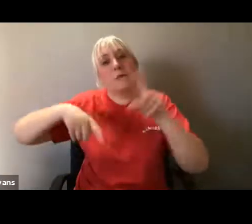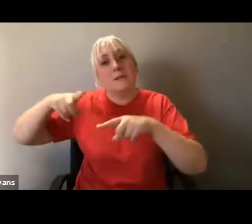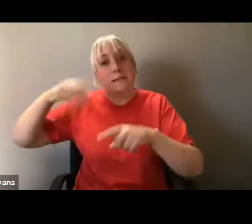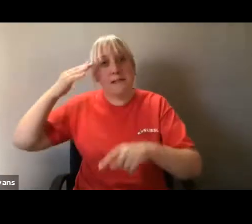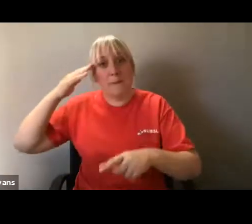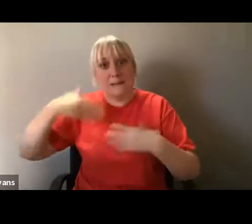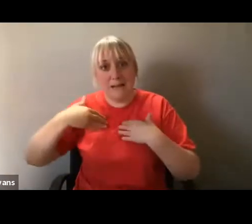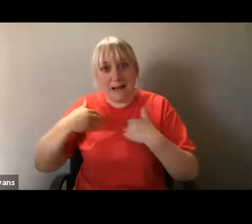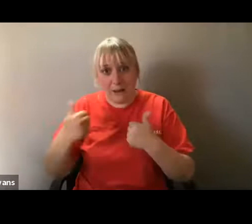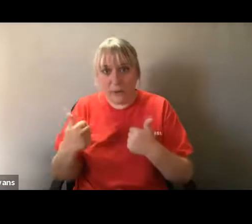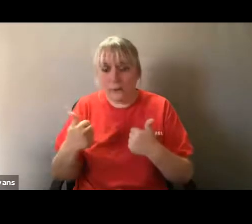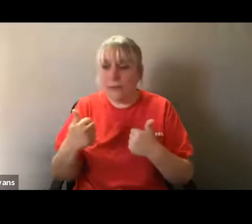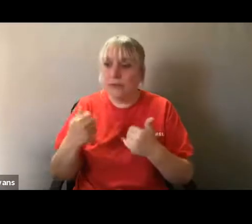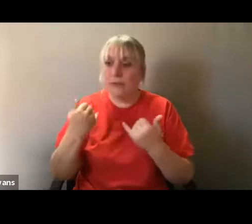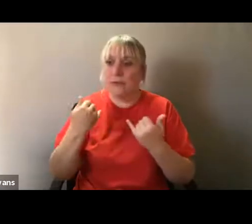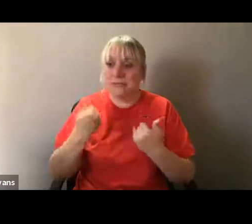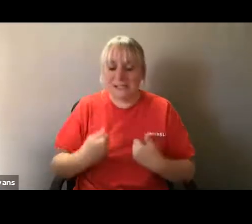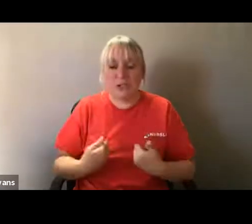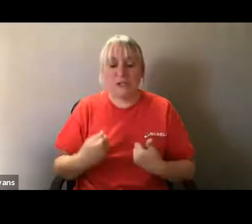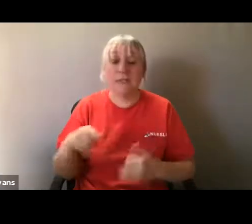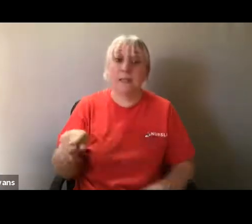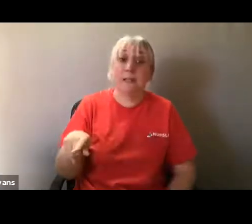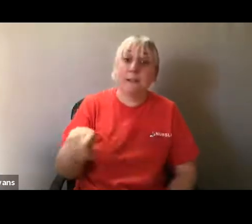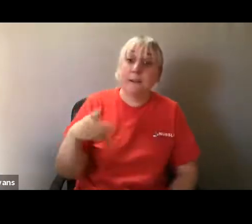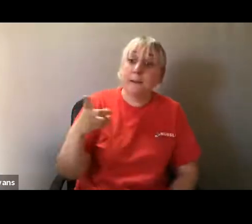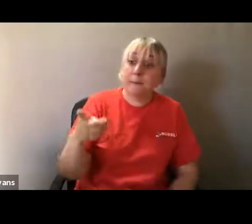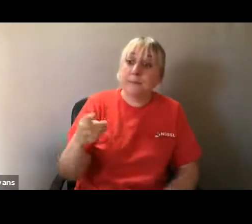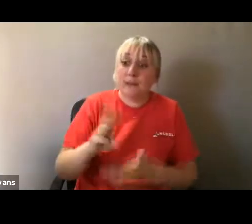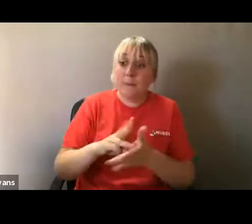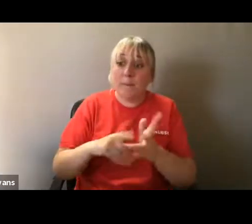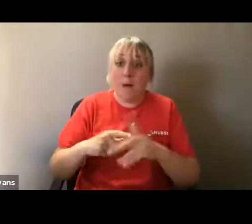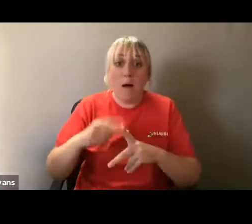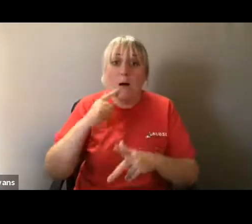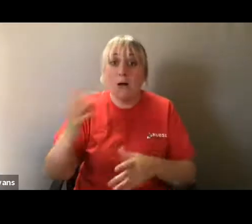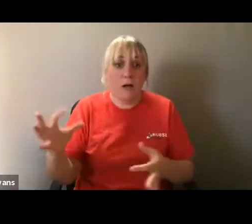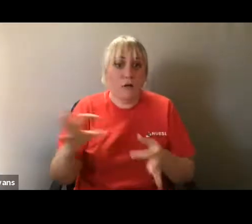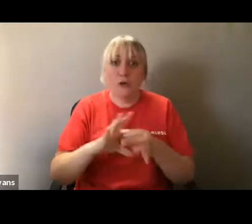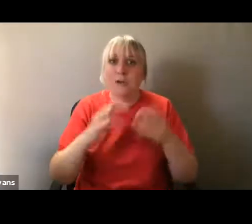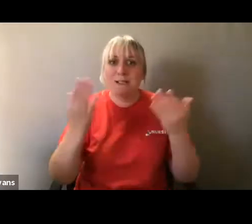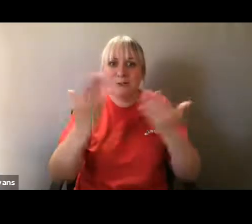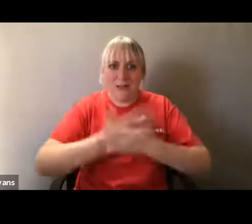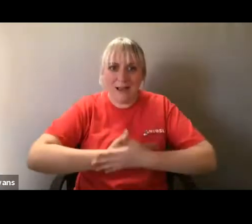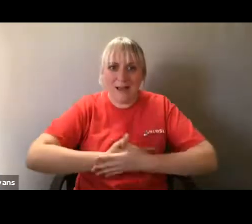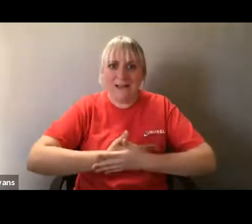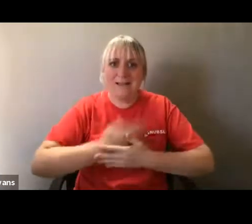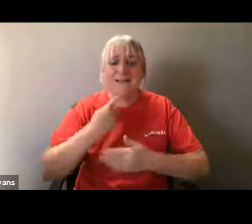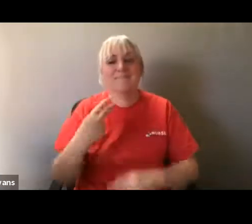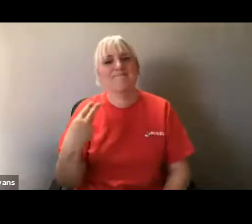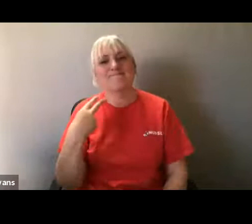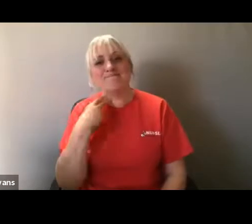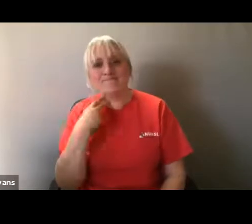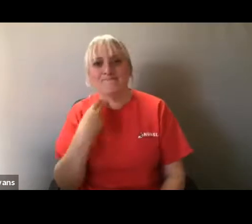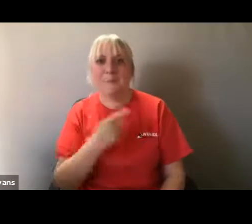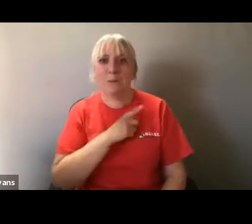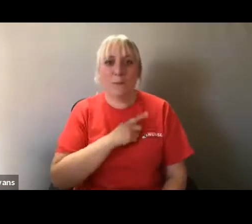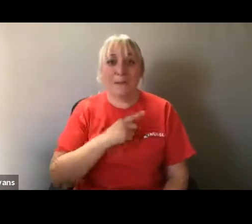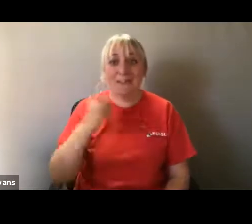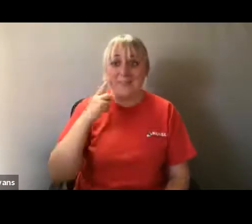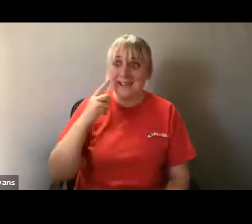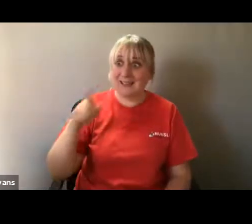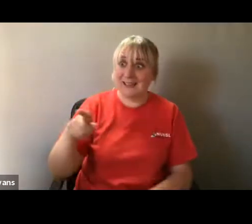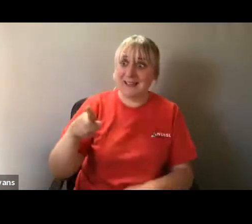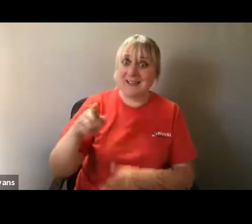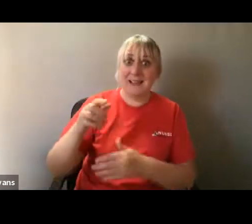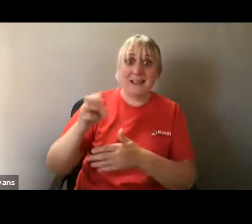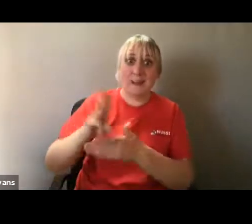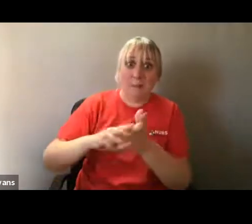Unfortunately, Mark can't be with us tonight, although he sends solidarity. And that's a particular shame in that I think he explains the idea